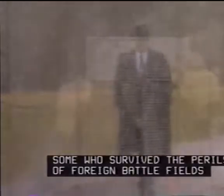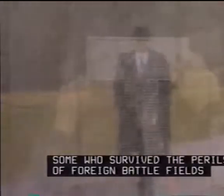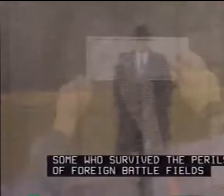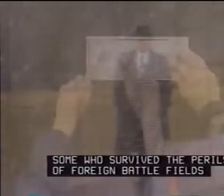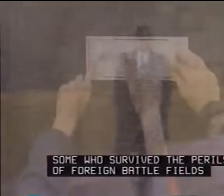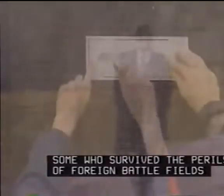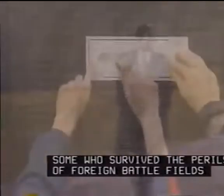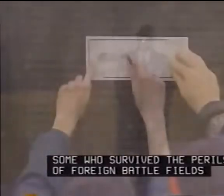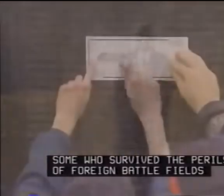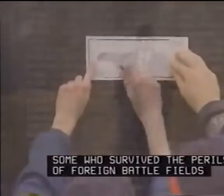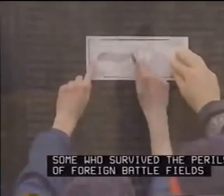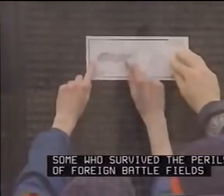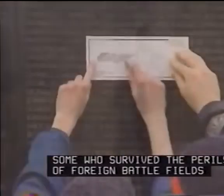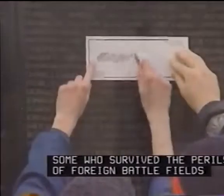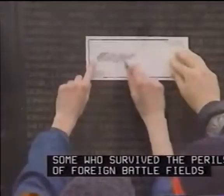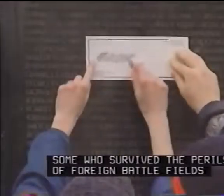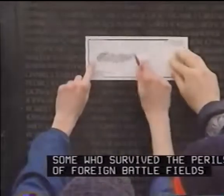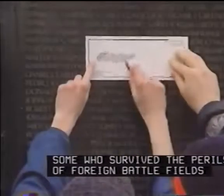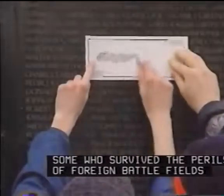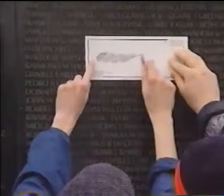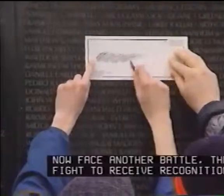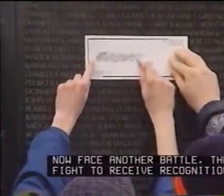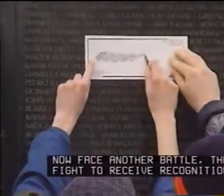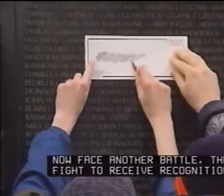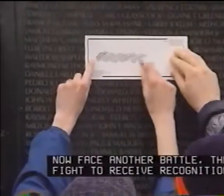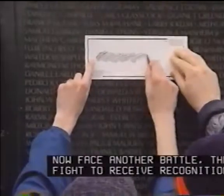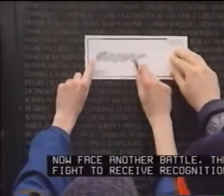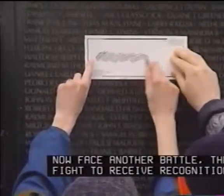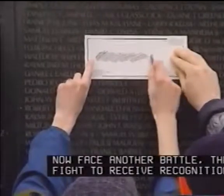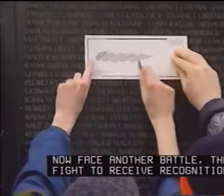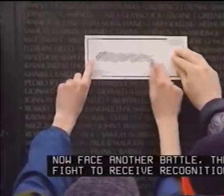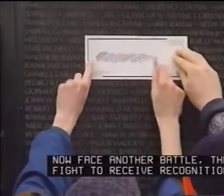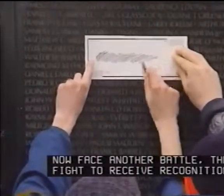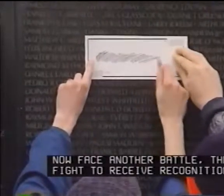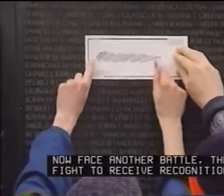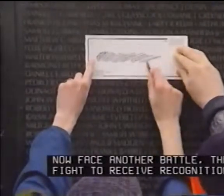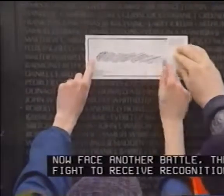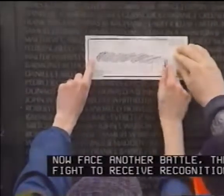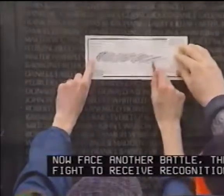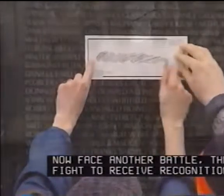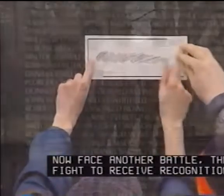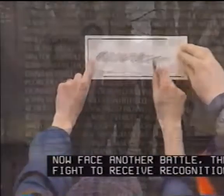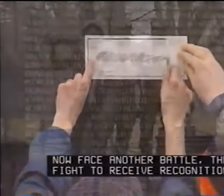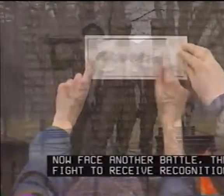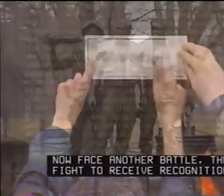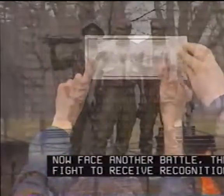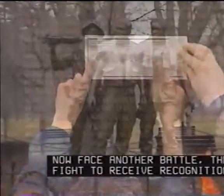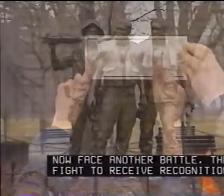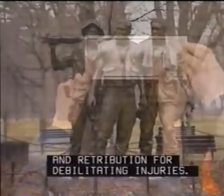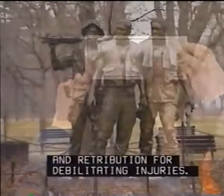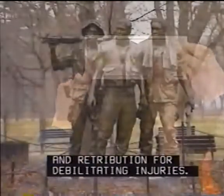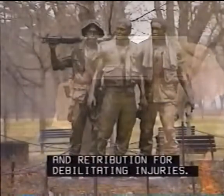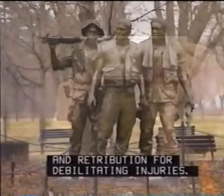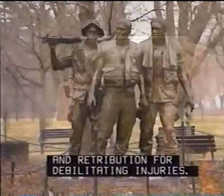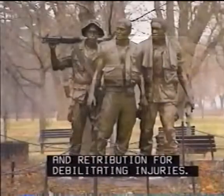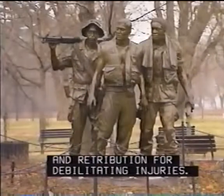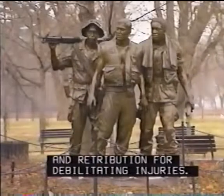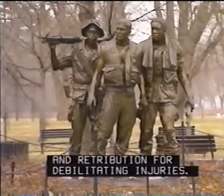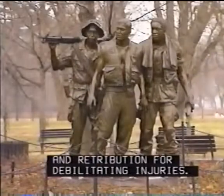survived the perils of foreign battlefields now face another battle. The fight to receive recognition and retribution for